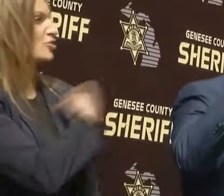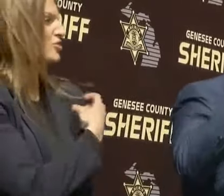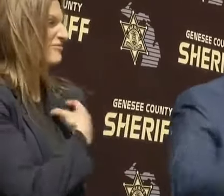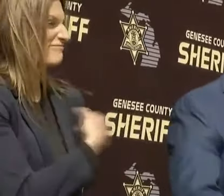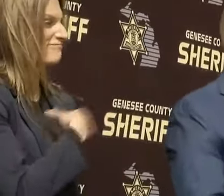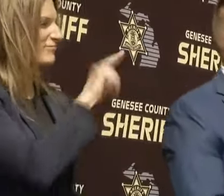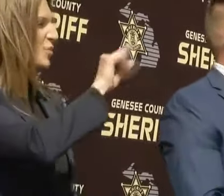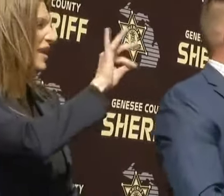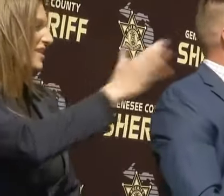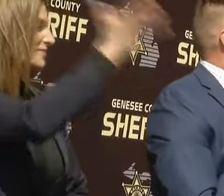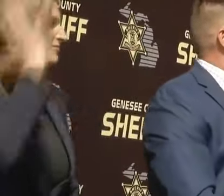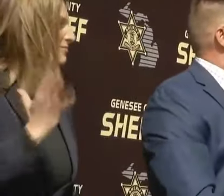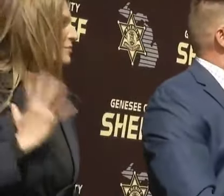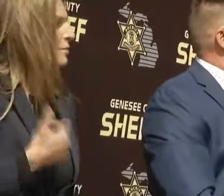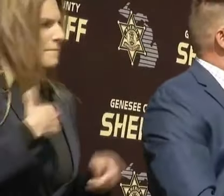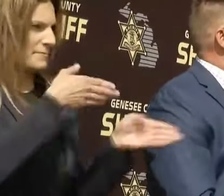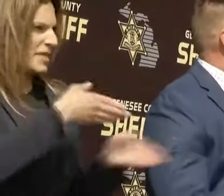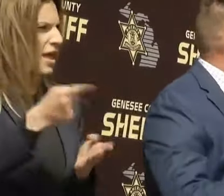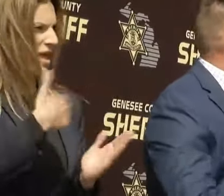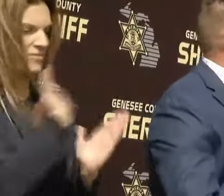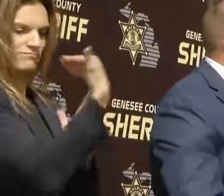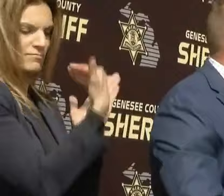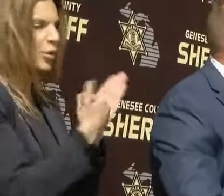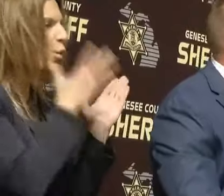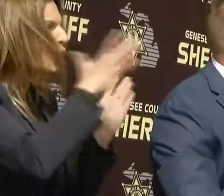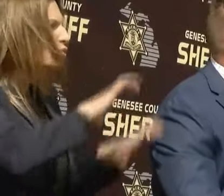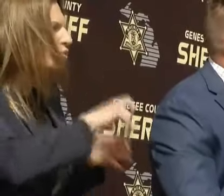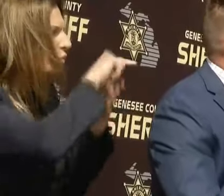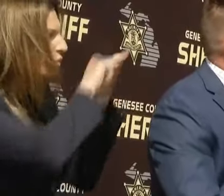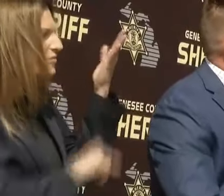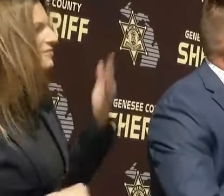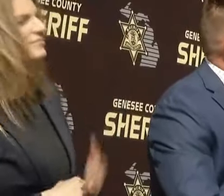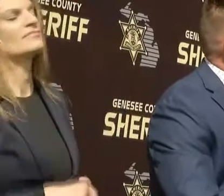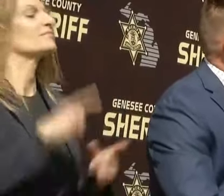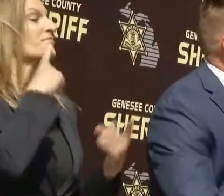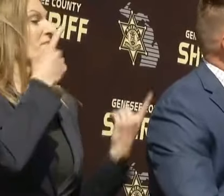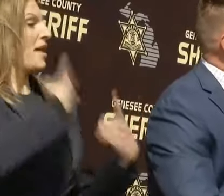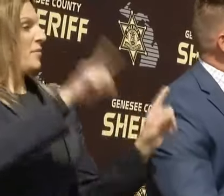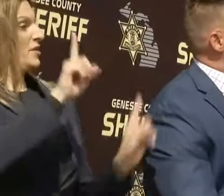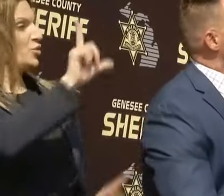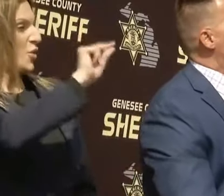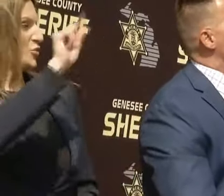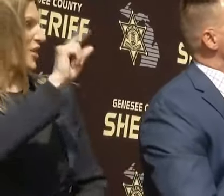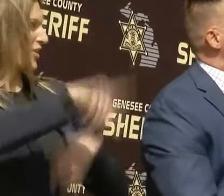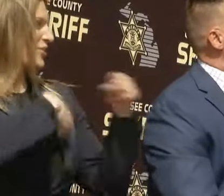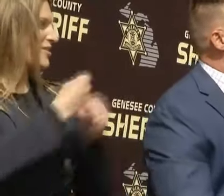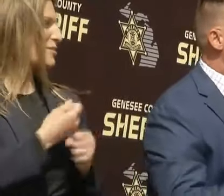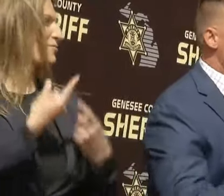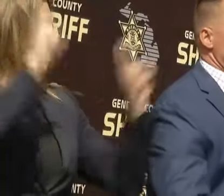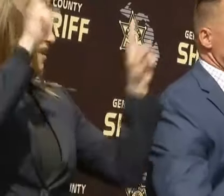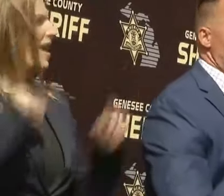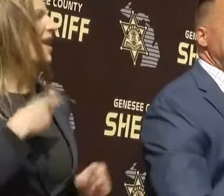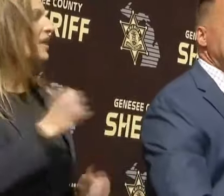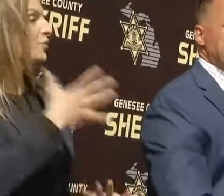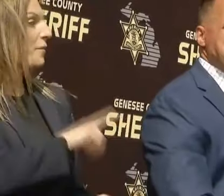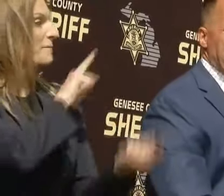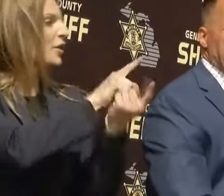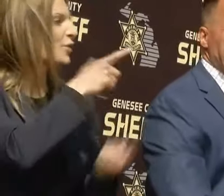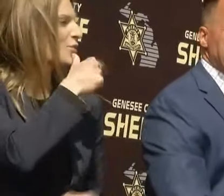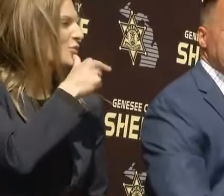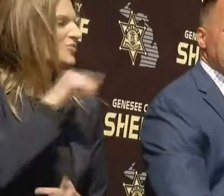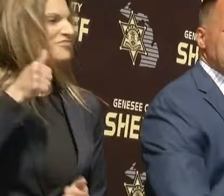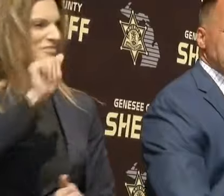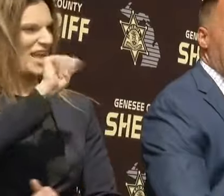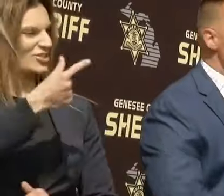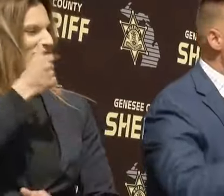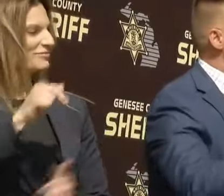I had a list of to-dos. And in February of 2020, I was graced with the opportunity to go meet my Attorney